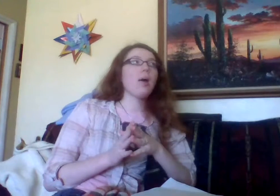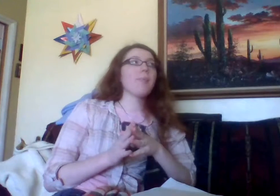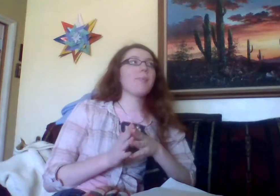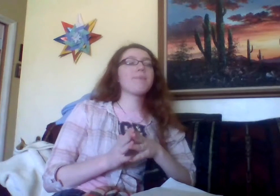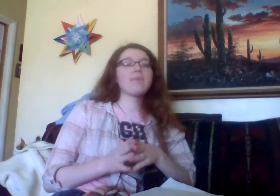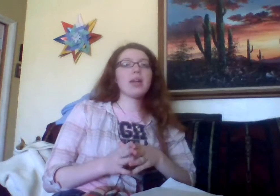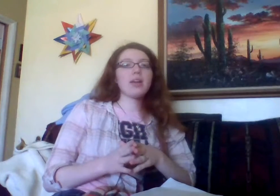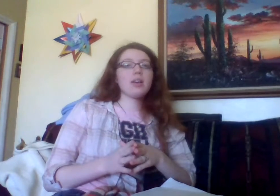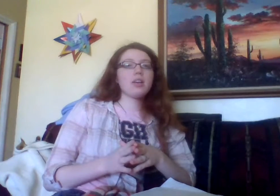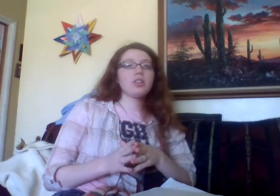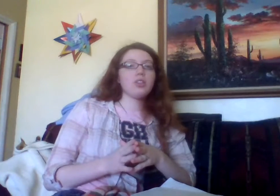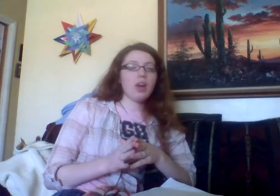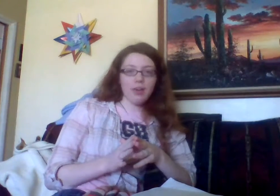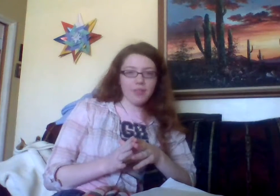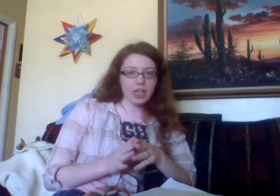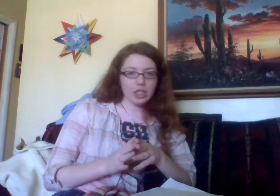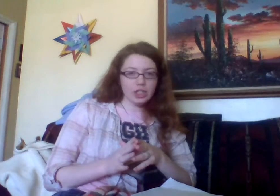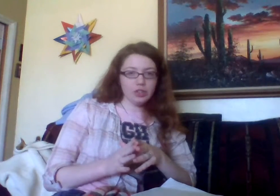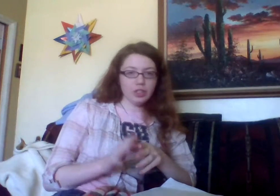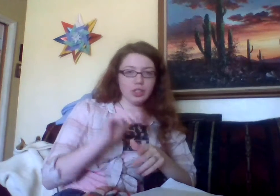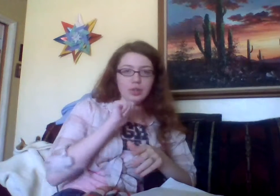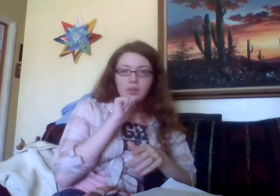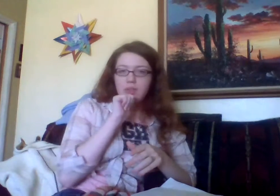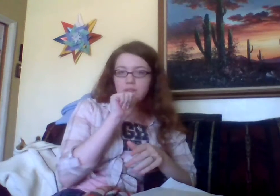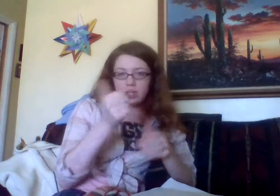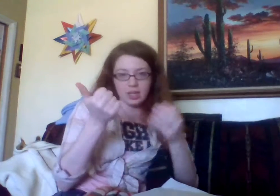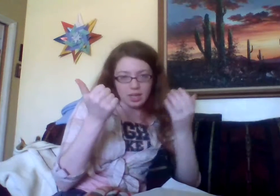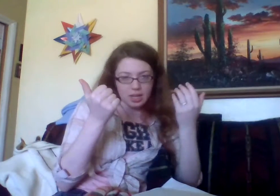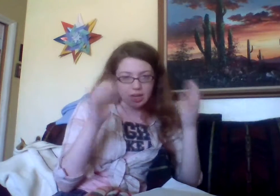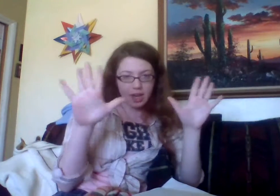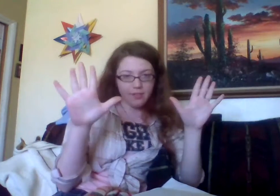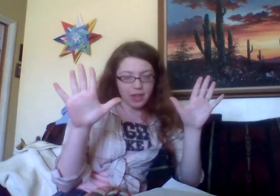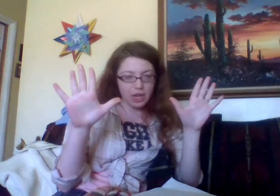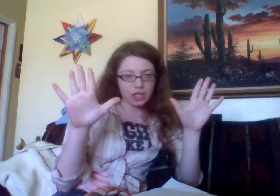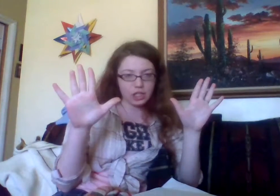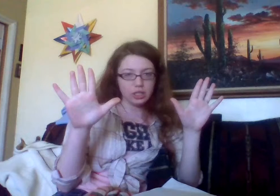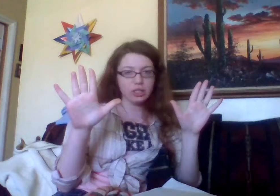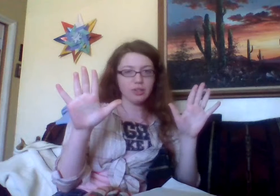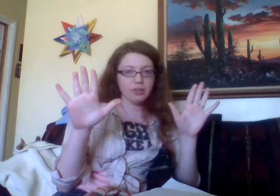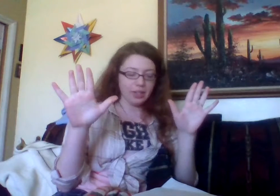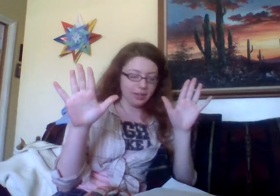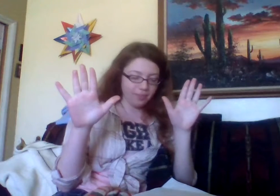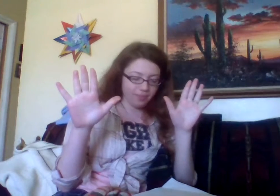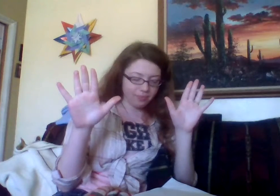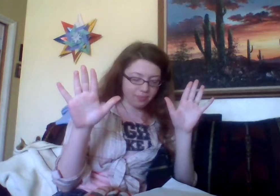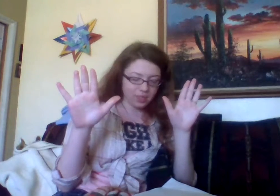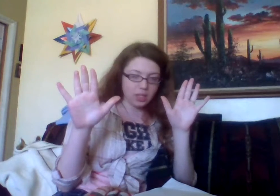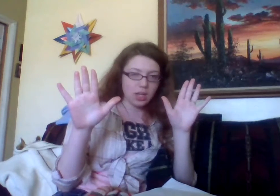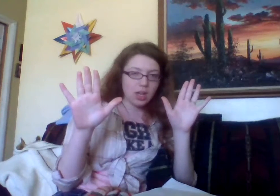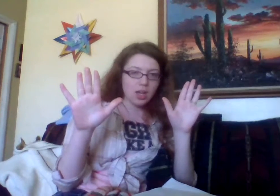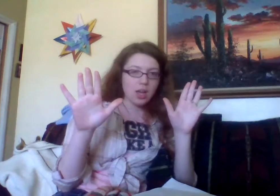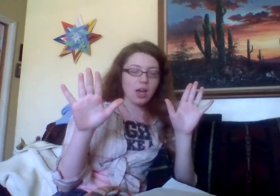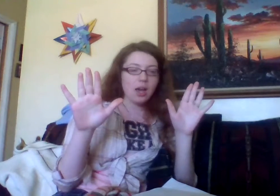Um, so not finish, you can do not finish, literally.